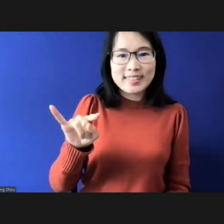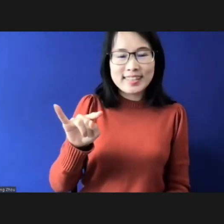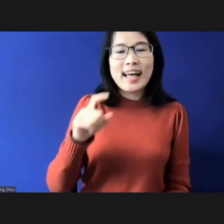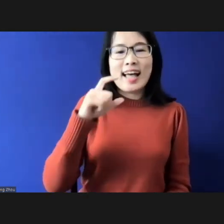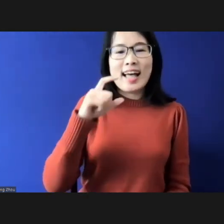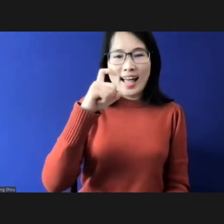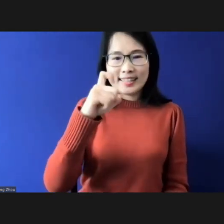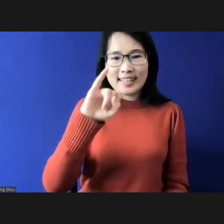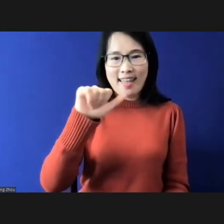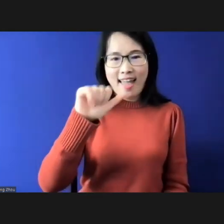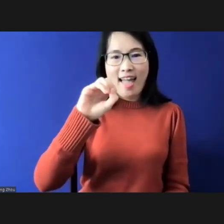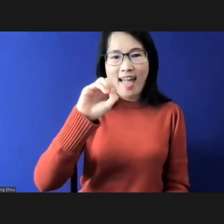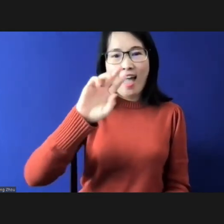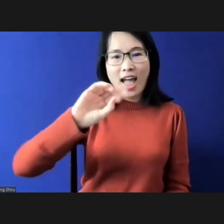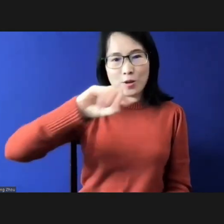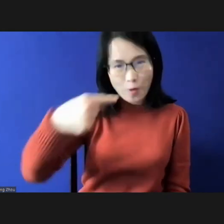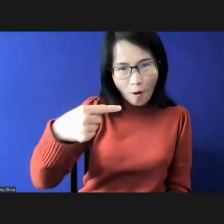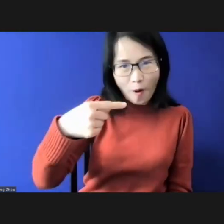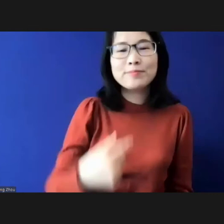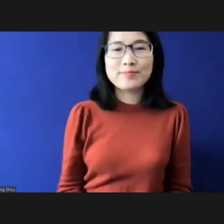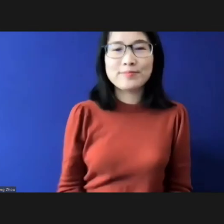My name is Shairong. It is spelled